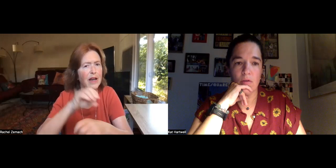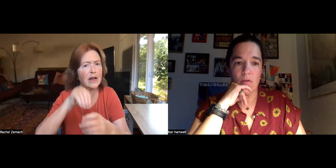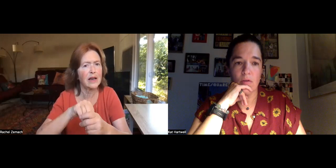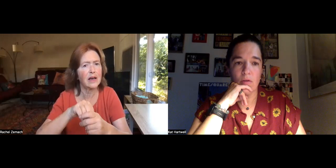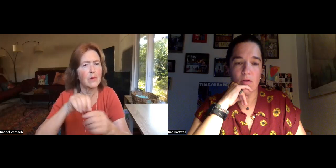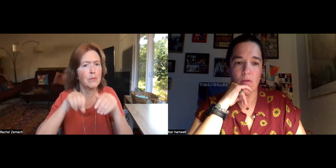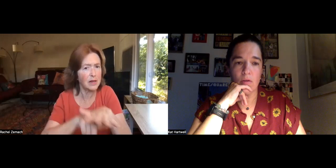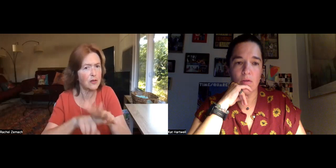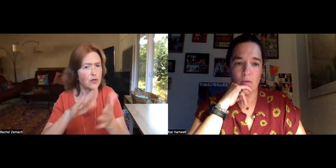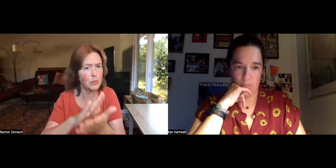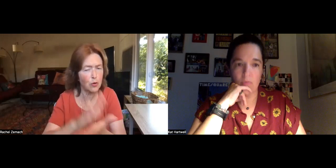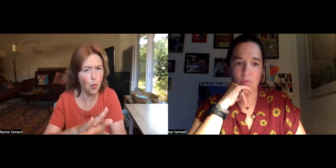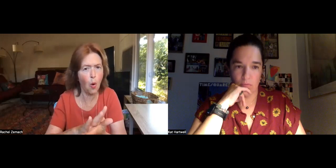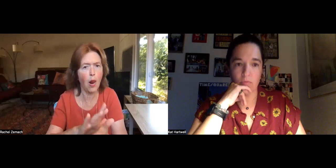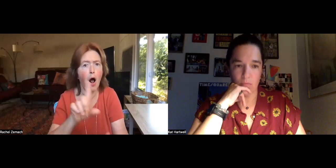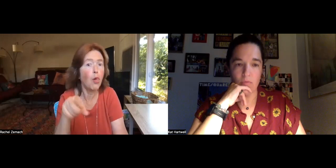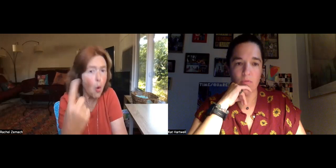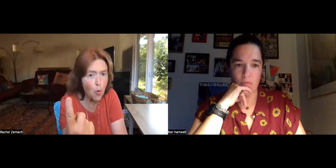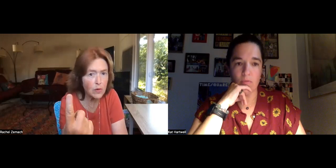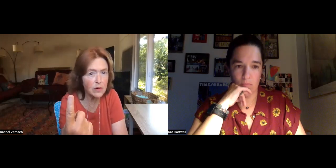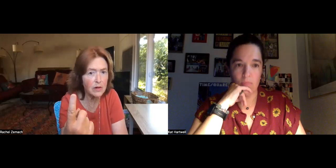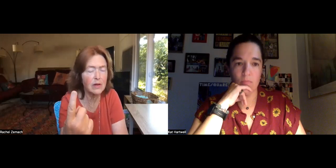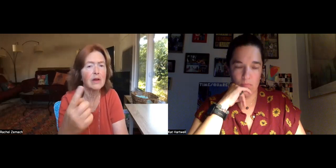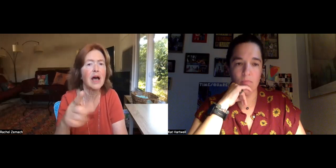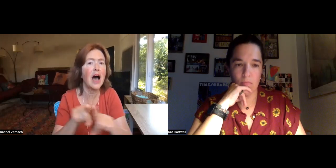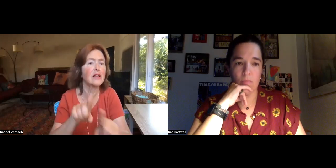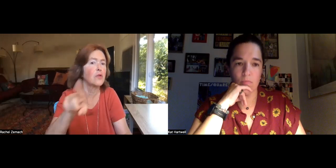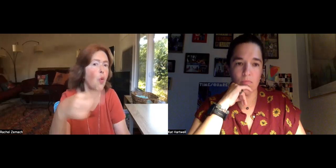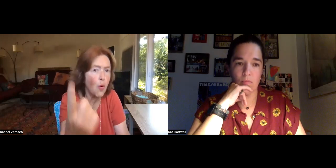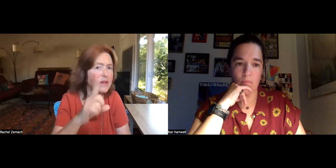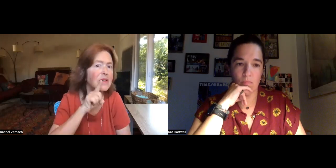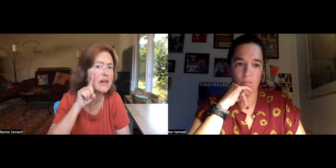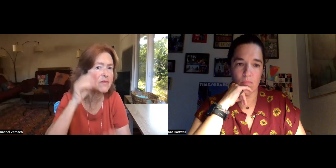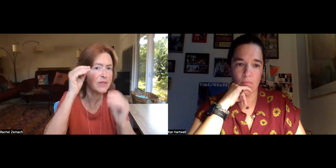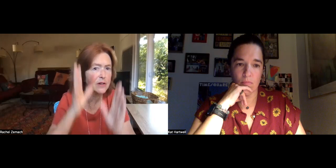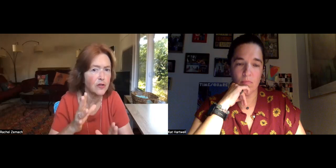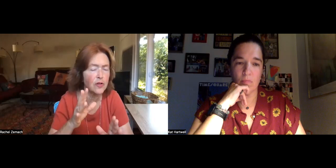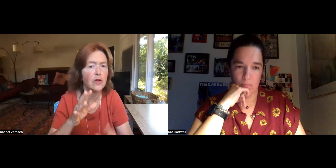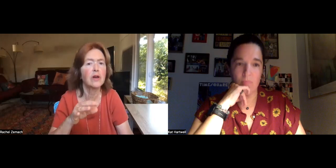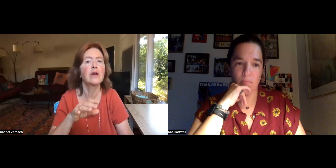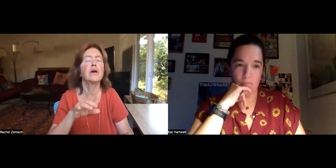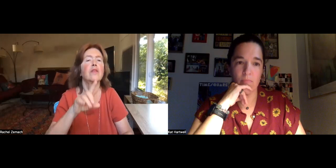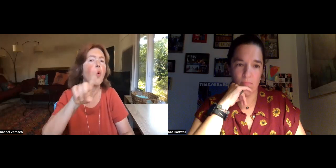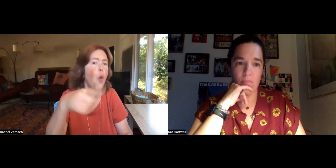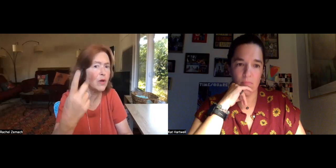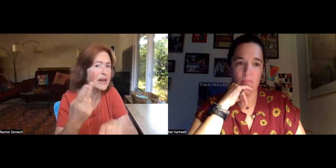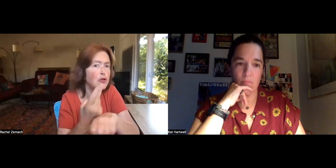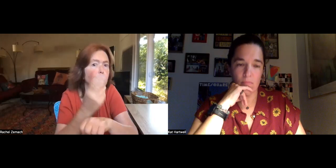working in a mainstream school alone as the only deaf teacher, only you